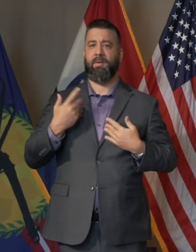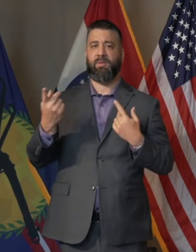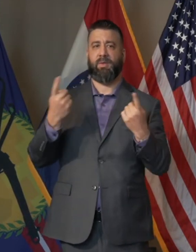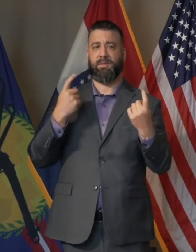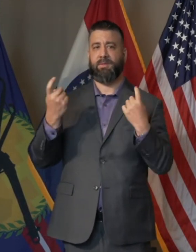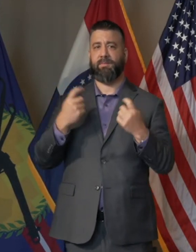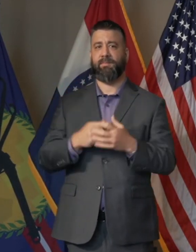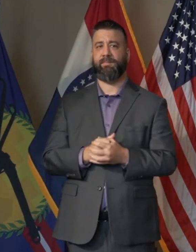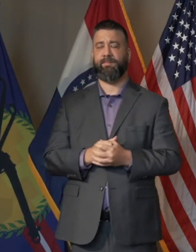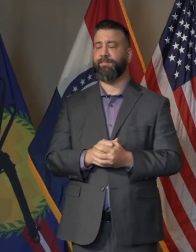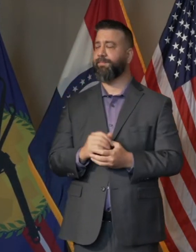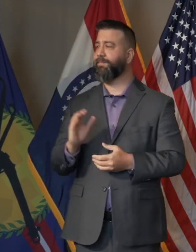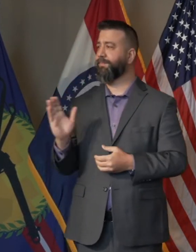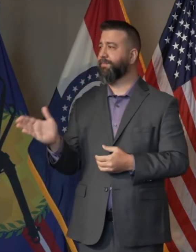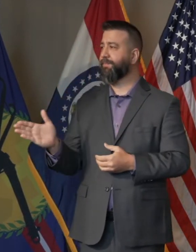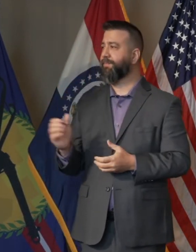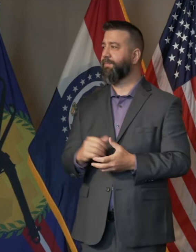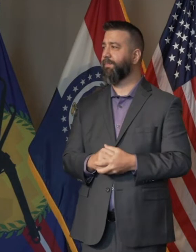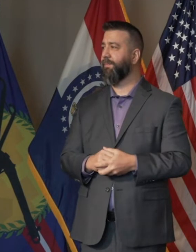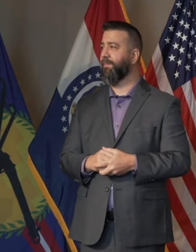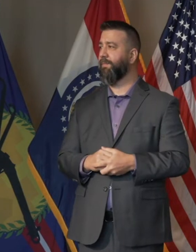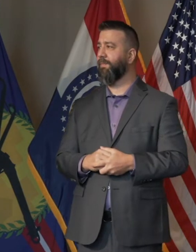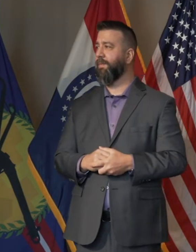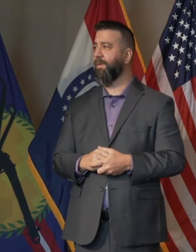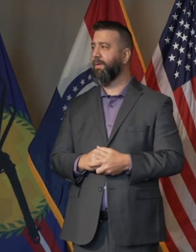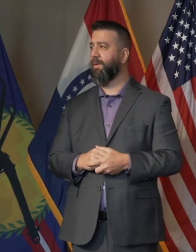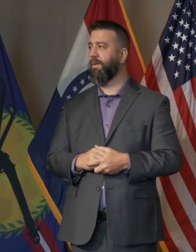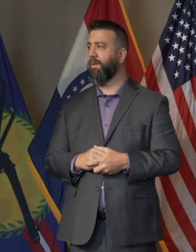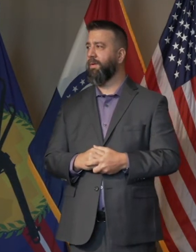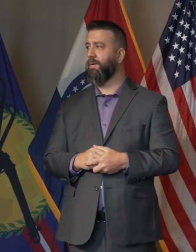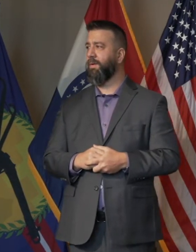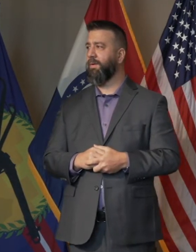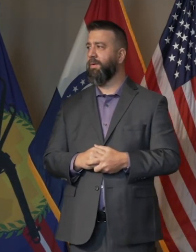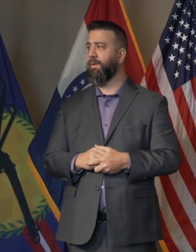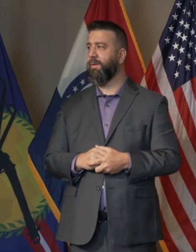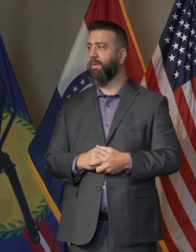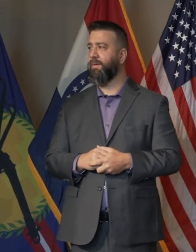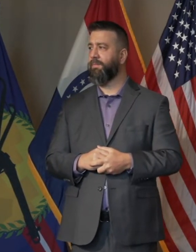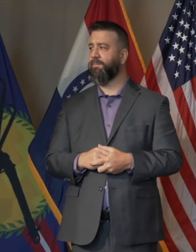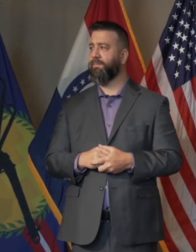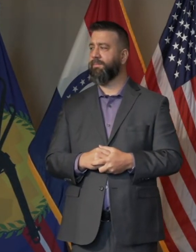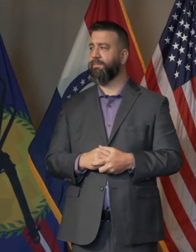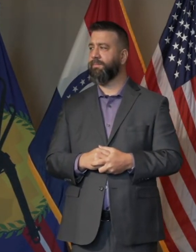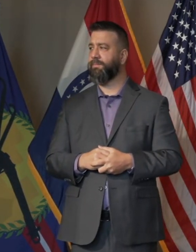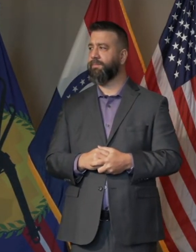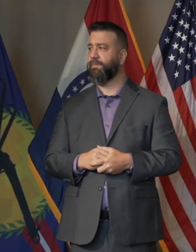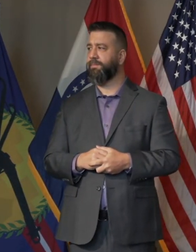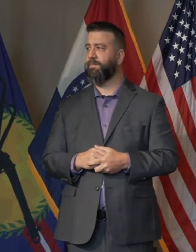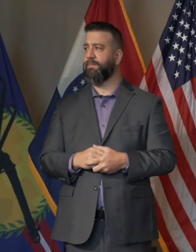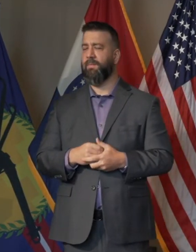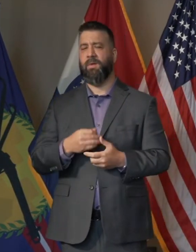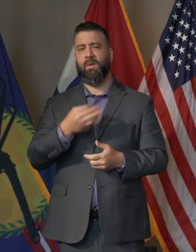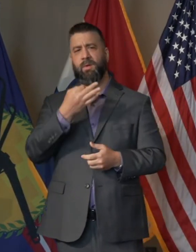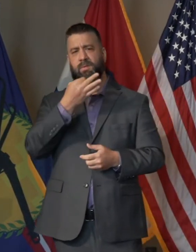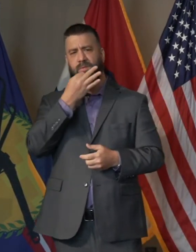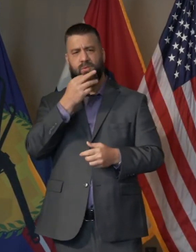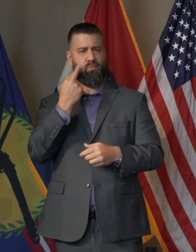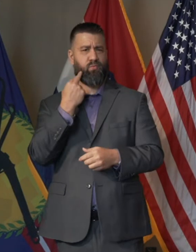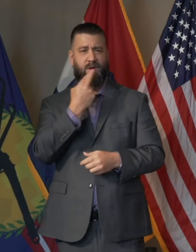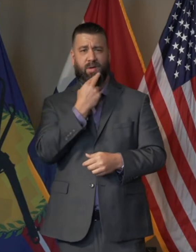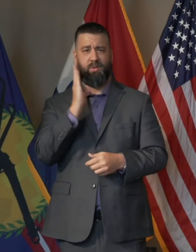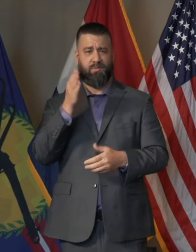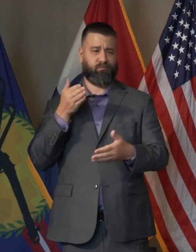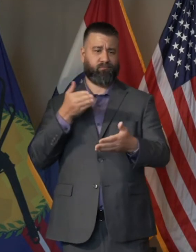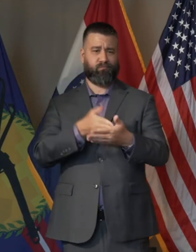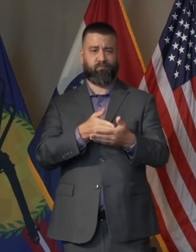questions. Dr. Page, there's a lawsuit, or at least a court action in the works with Bartolino's and other restaurants saying